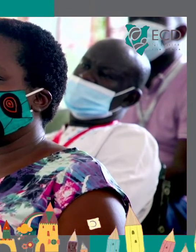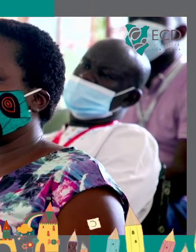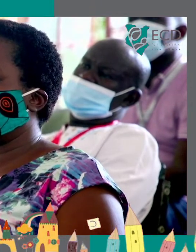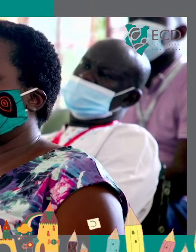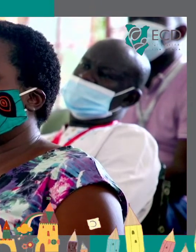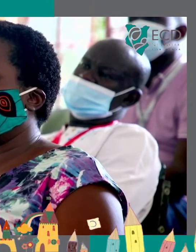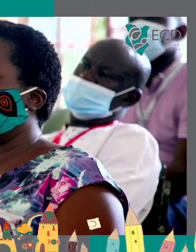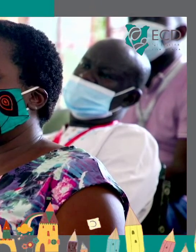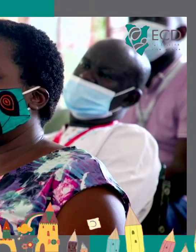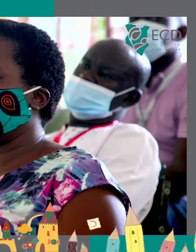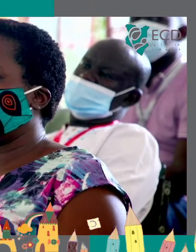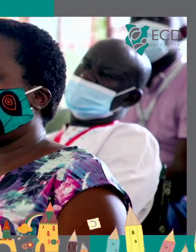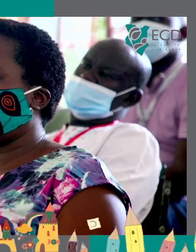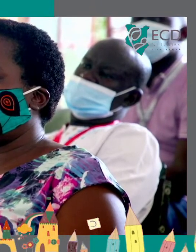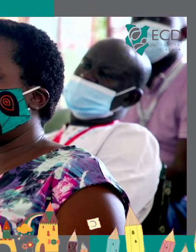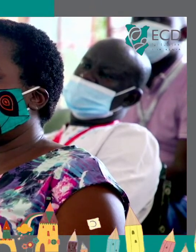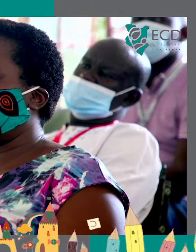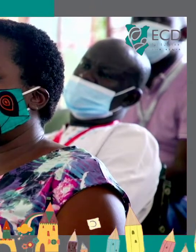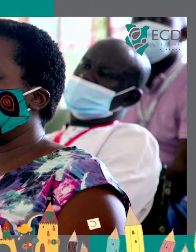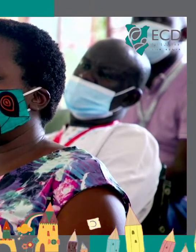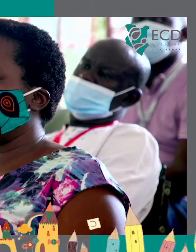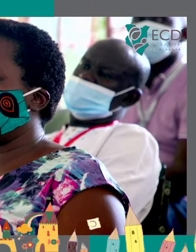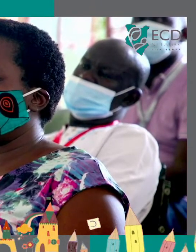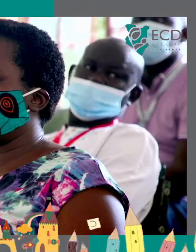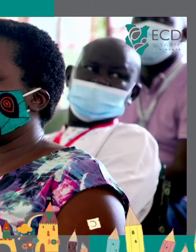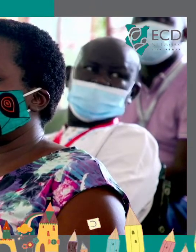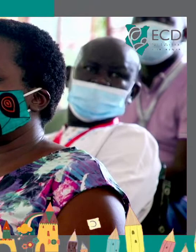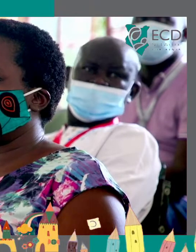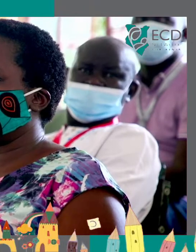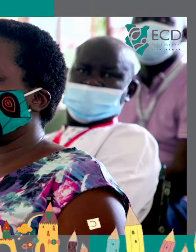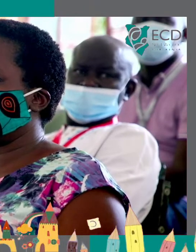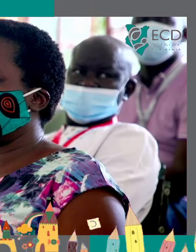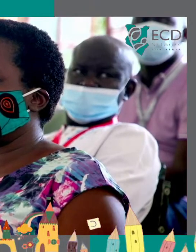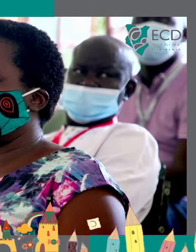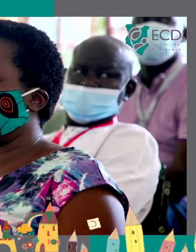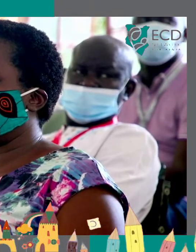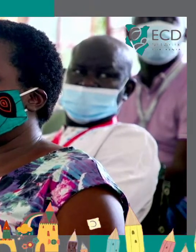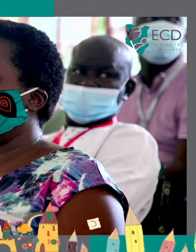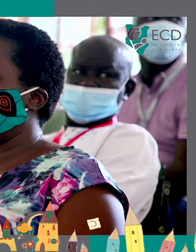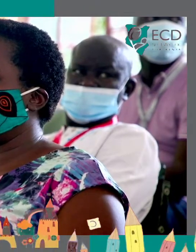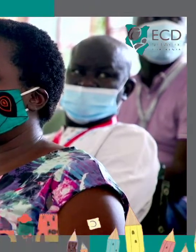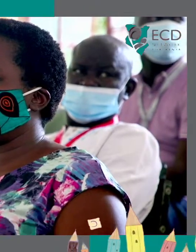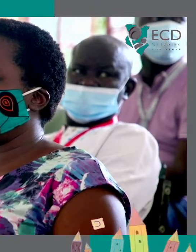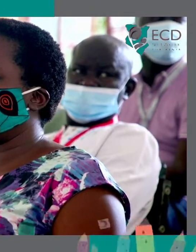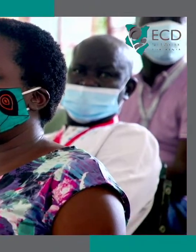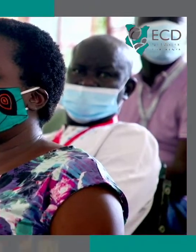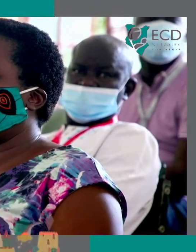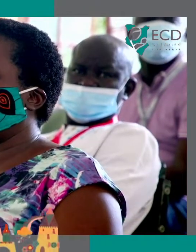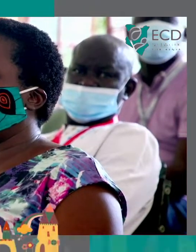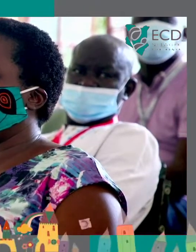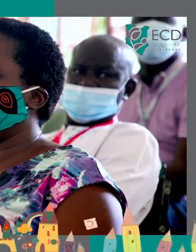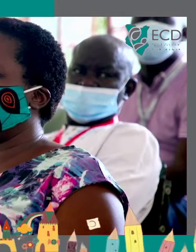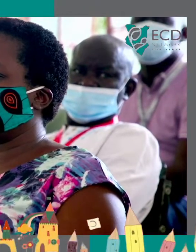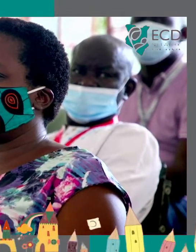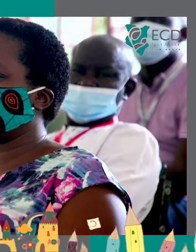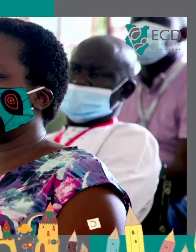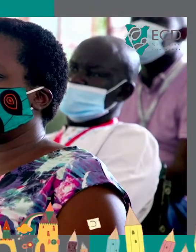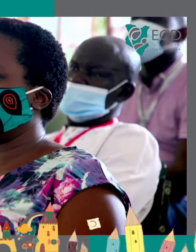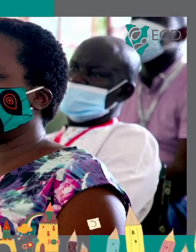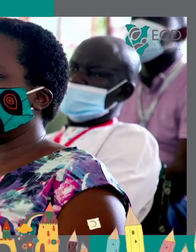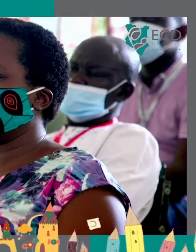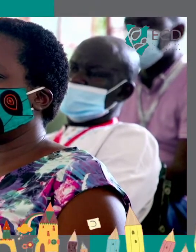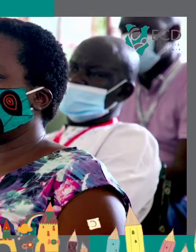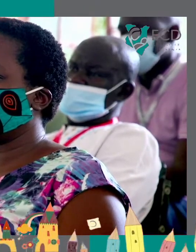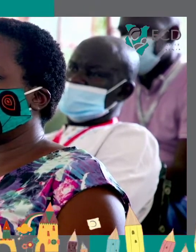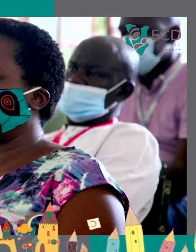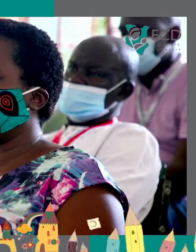African Early Child Network collaborated with us and other agencies in there wasn't a sharp